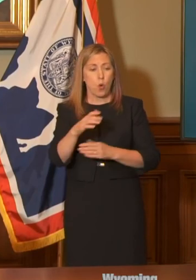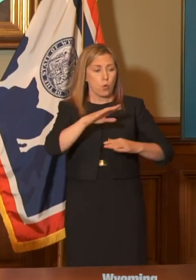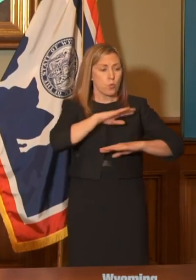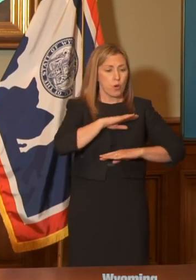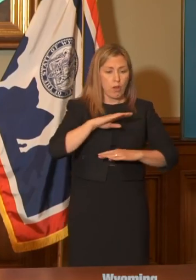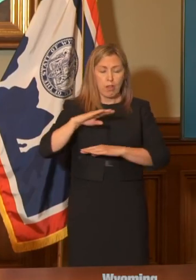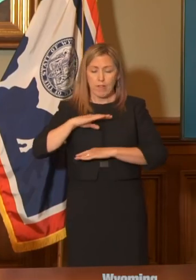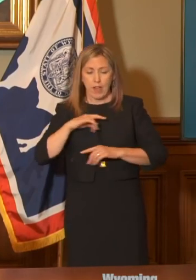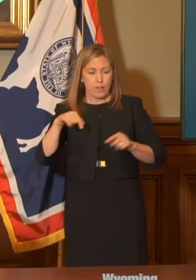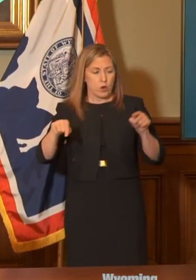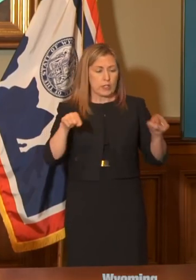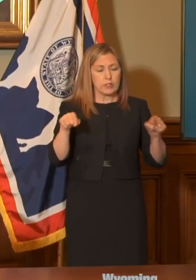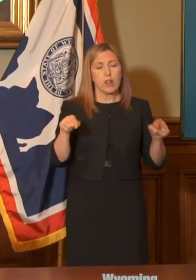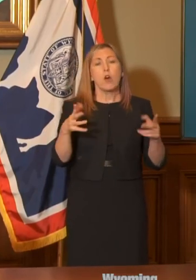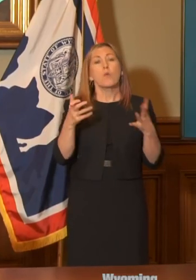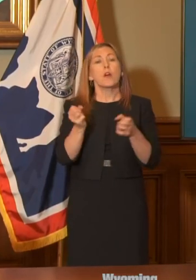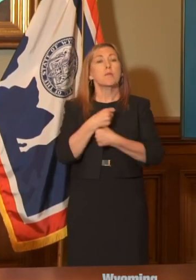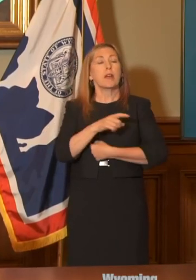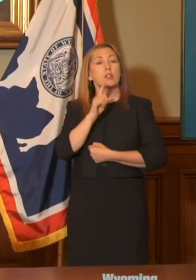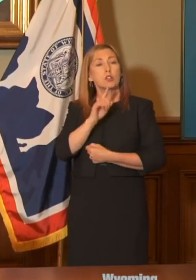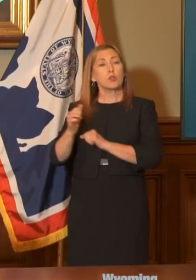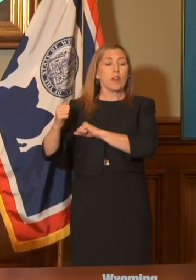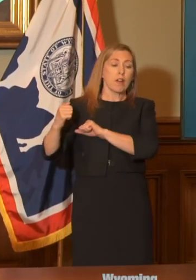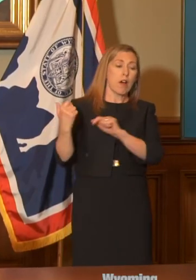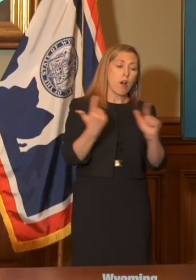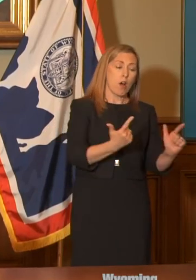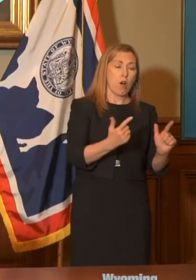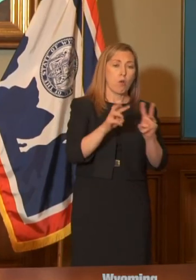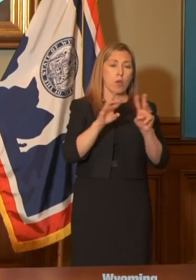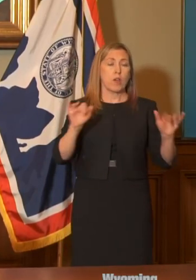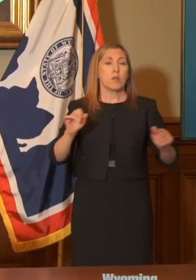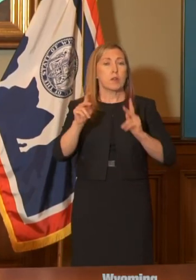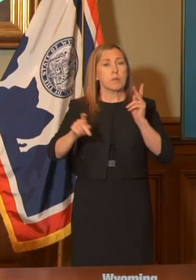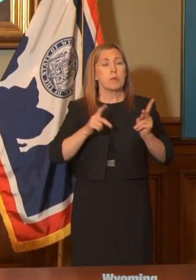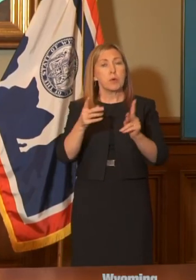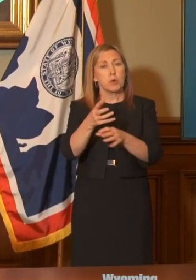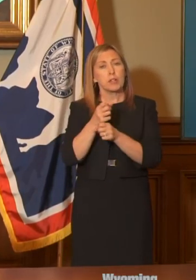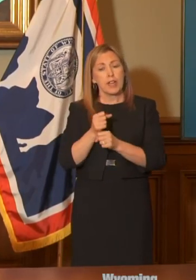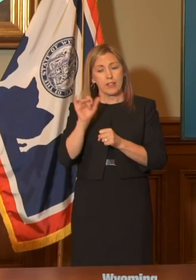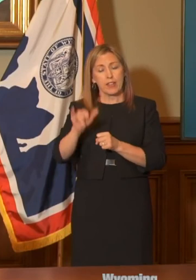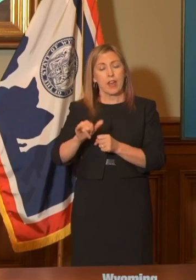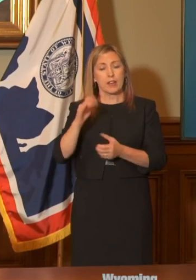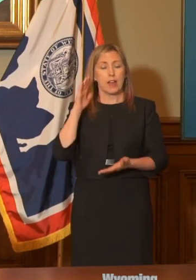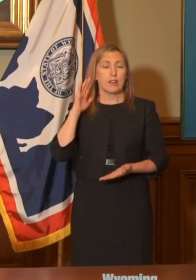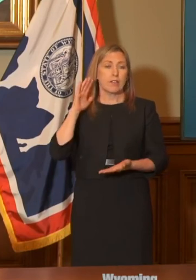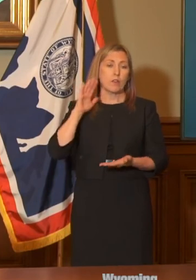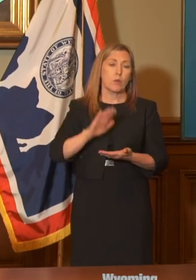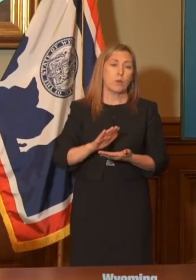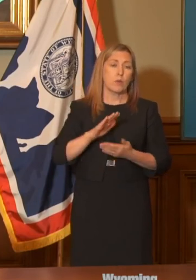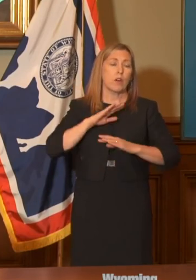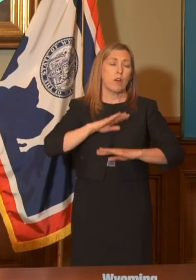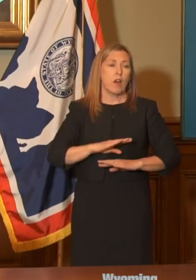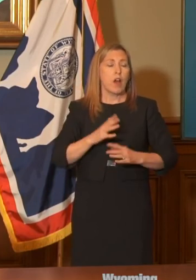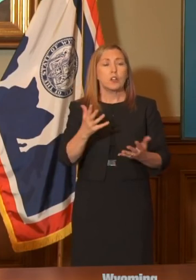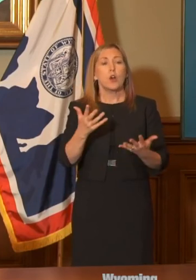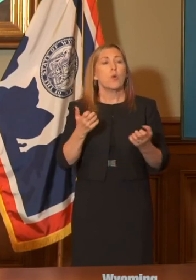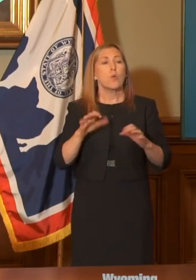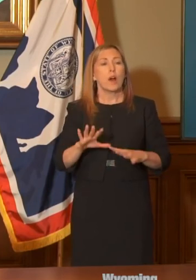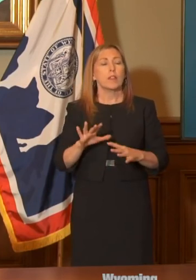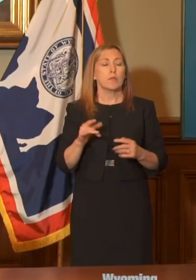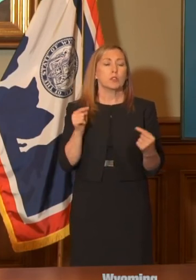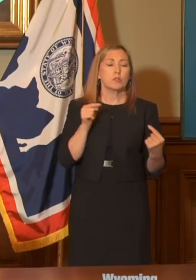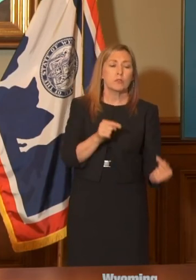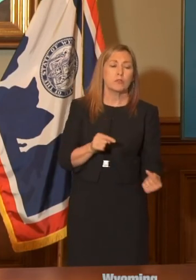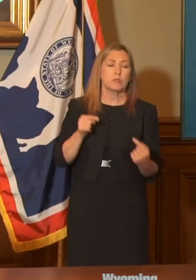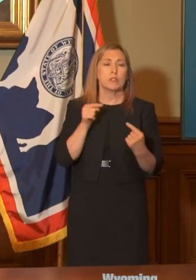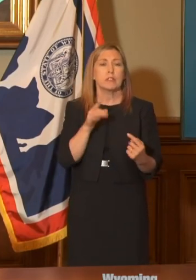that Wyoming people get the relief they need and get it quickly so that they're not gasping for air and